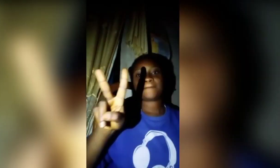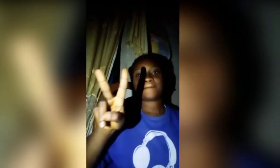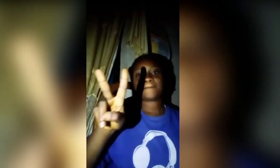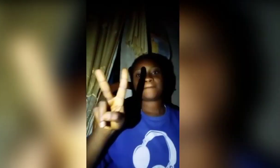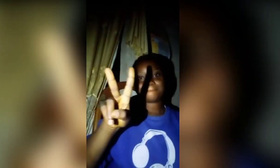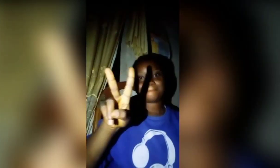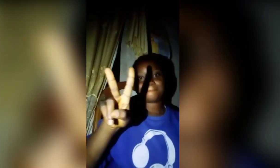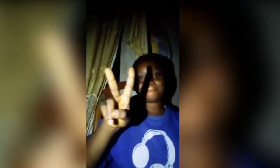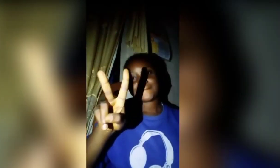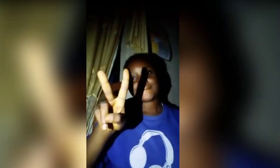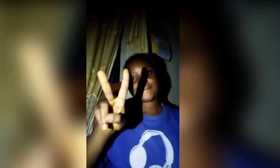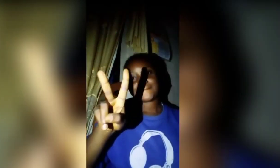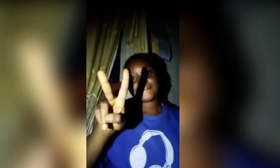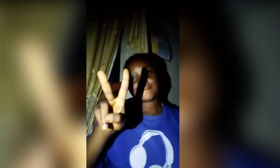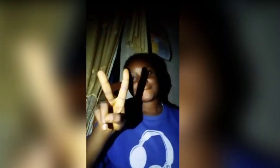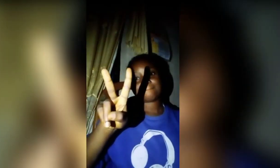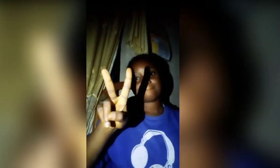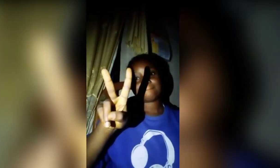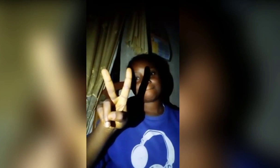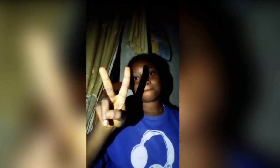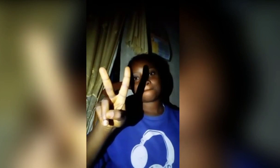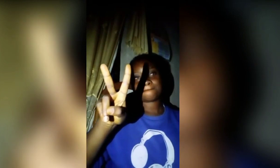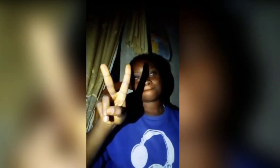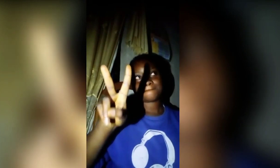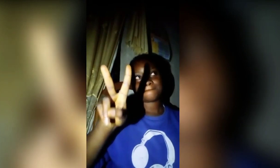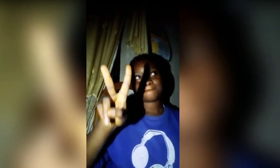V, good. Okay, let's go again. U.